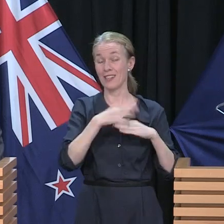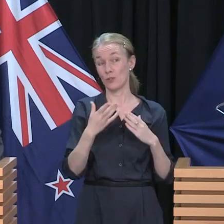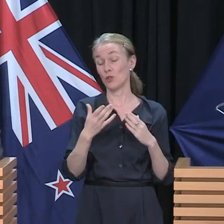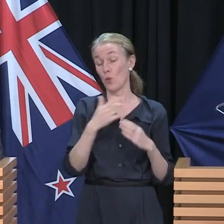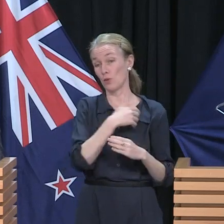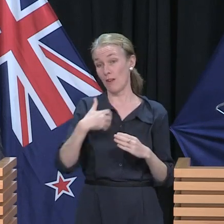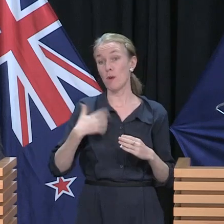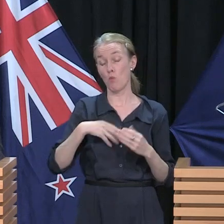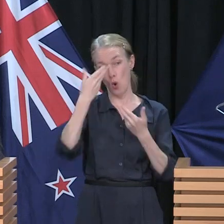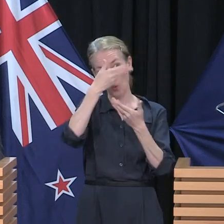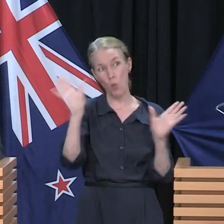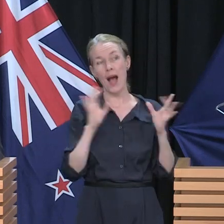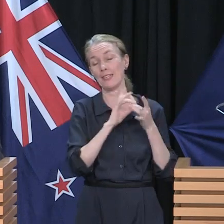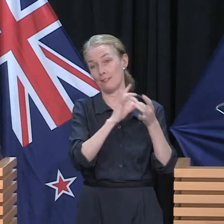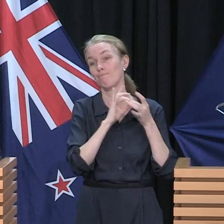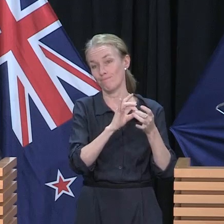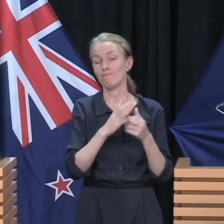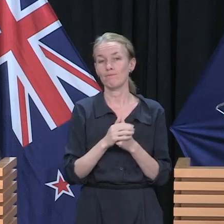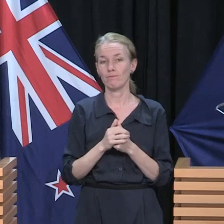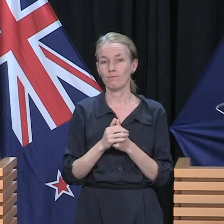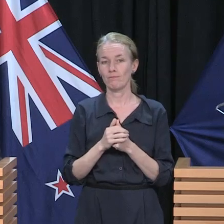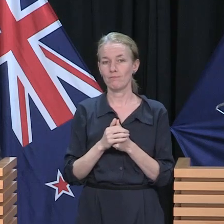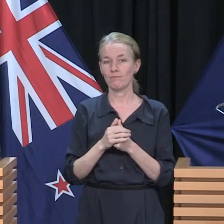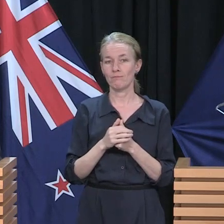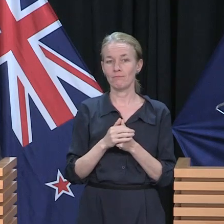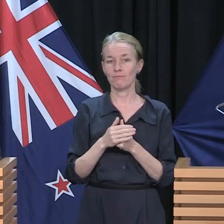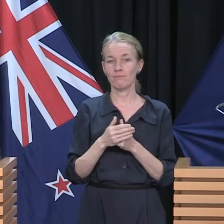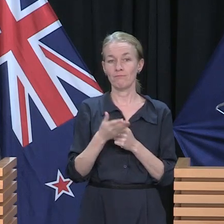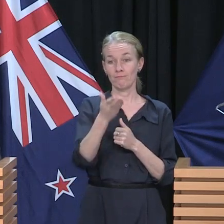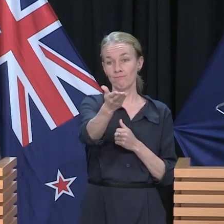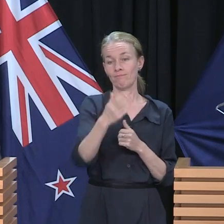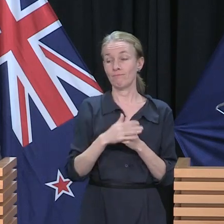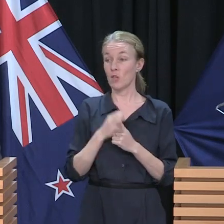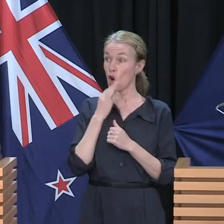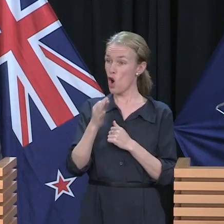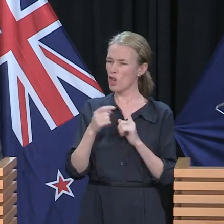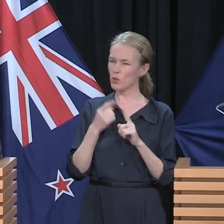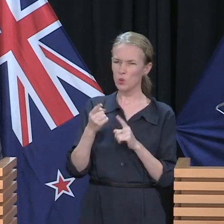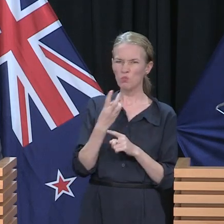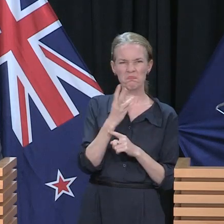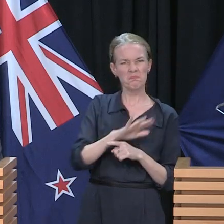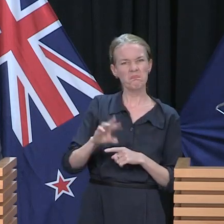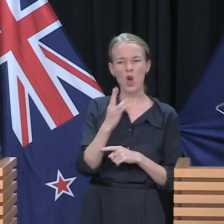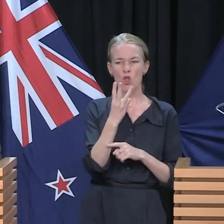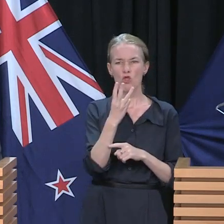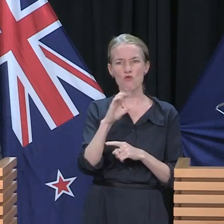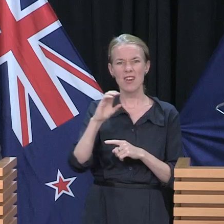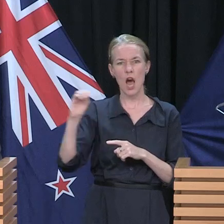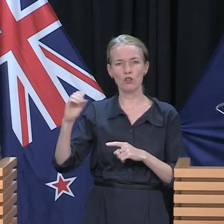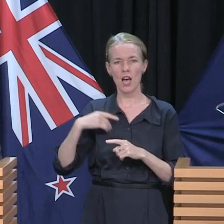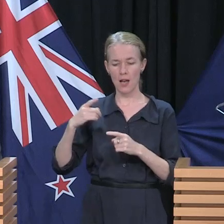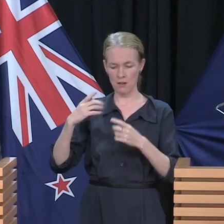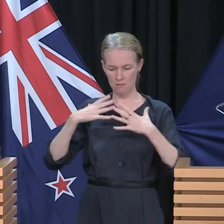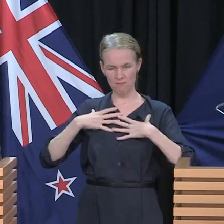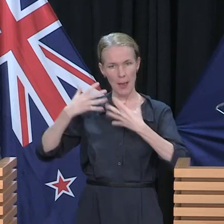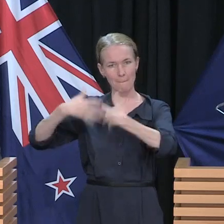Okay. You said that 300 or so ventilators have arrived in the country. So how many ventilators do we have at the moment, including